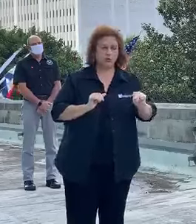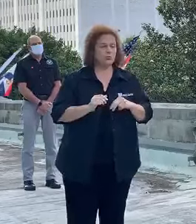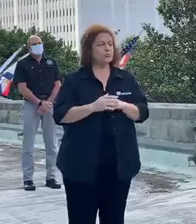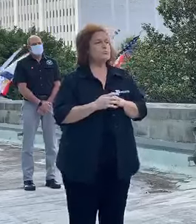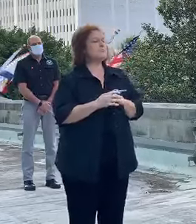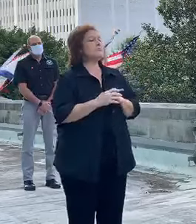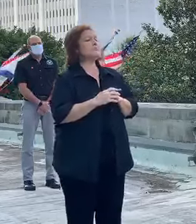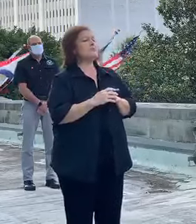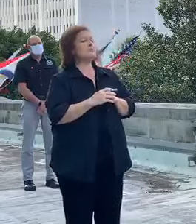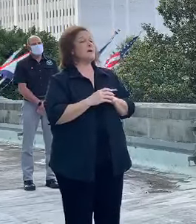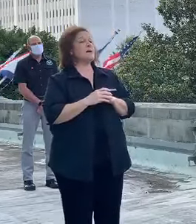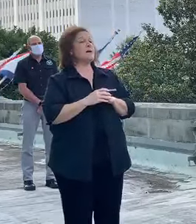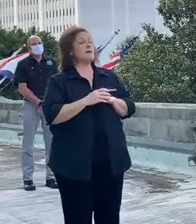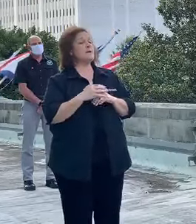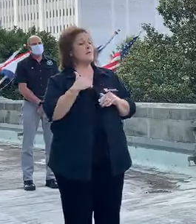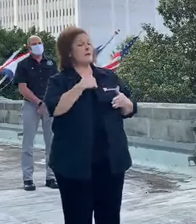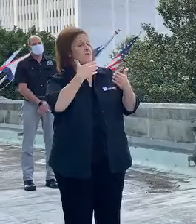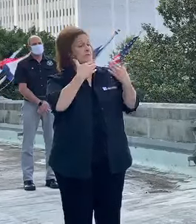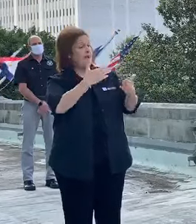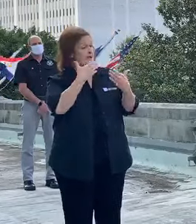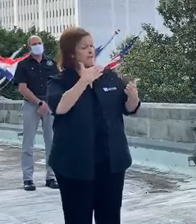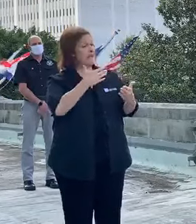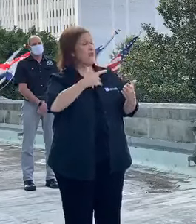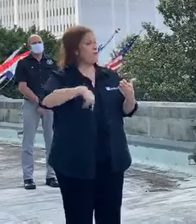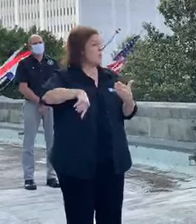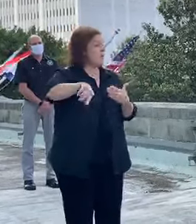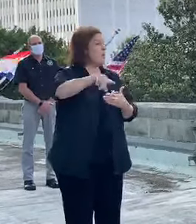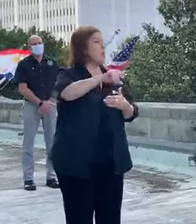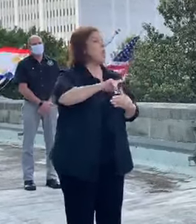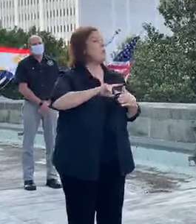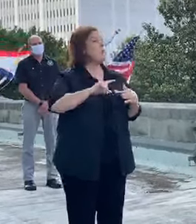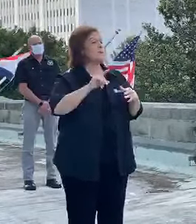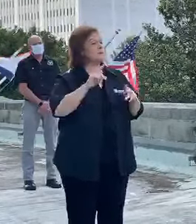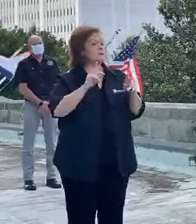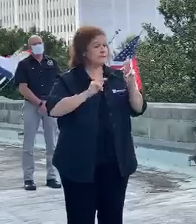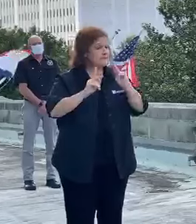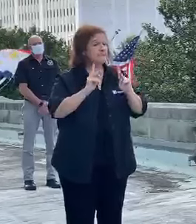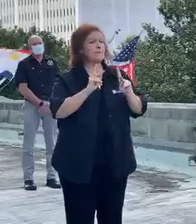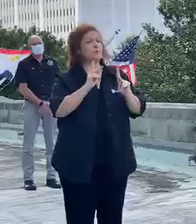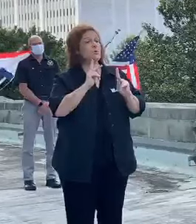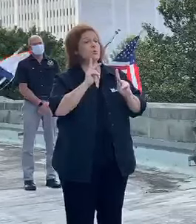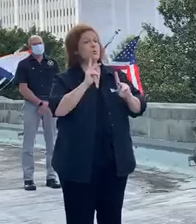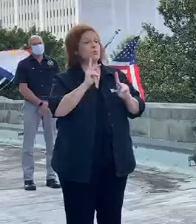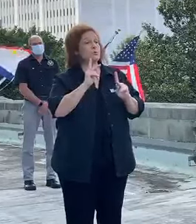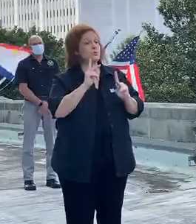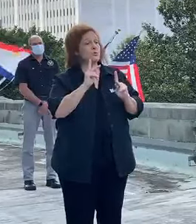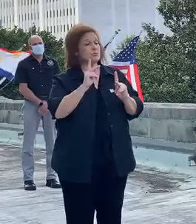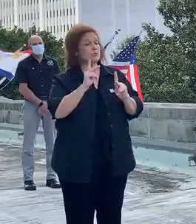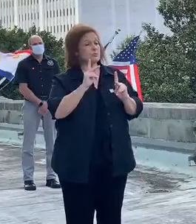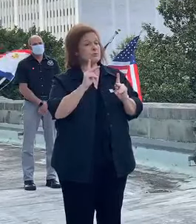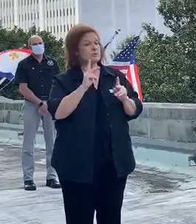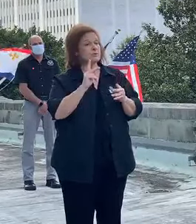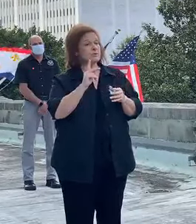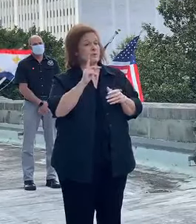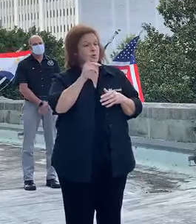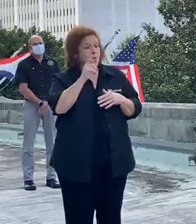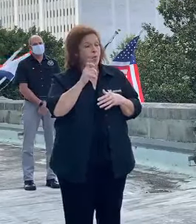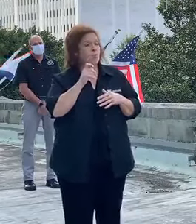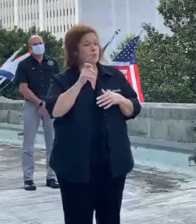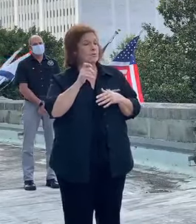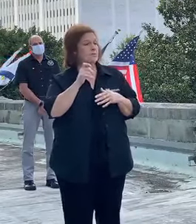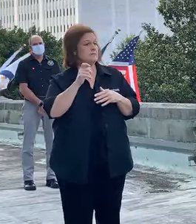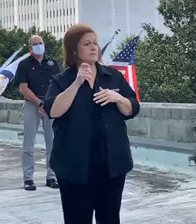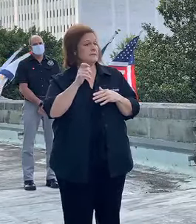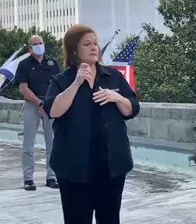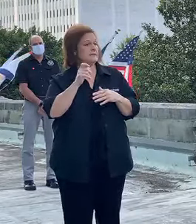grateful, to all of our stakeholders that have played a role in this. More importantly, just our healthcare professionals who have been guiding